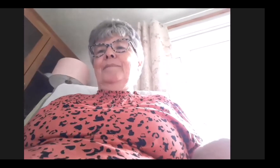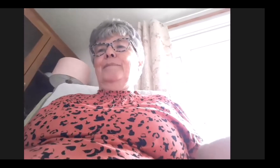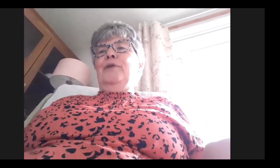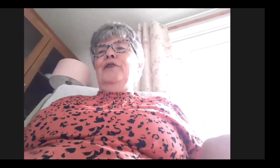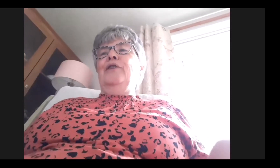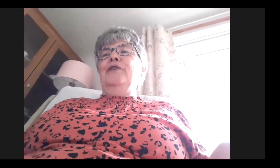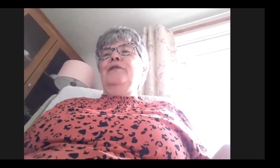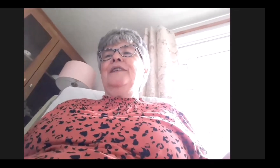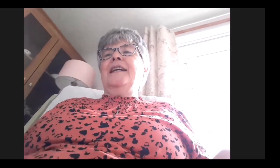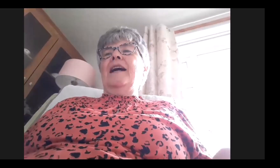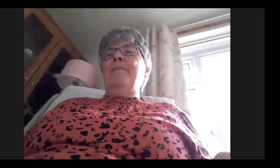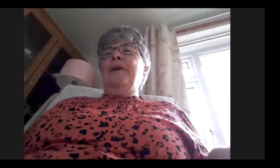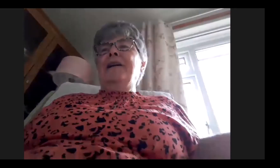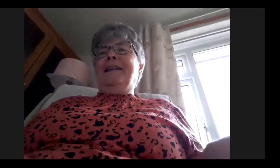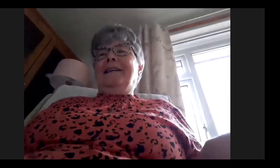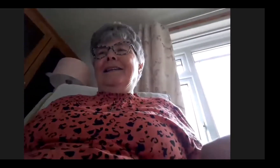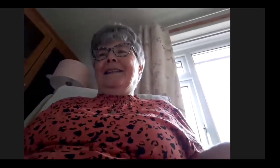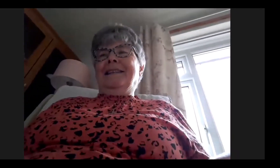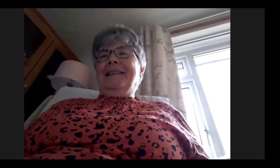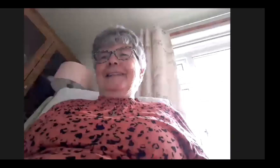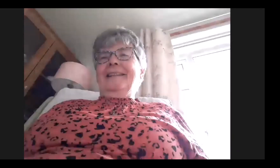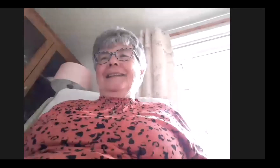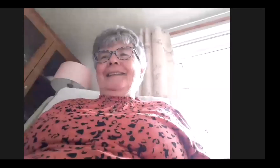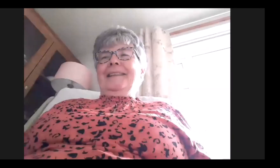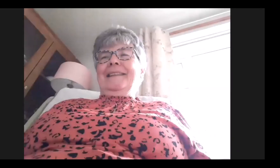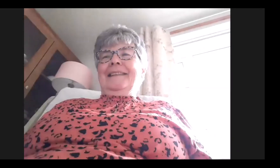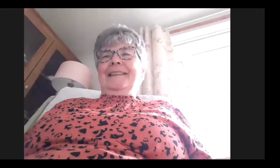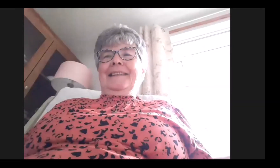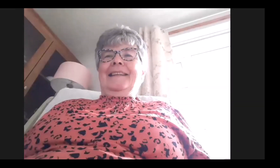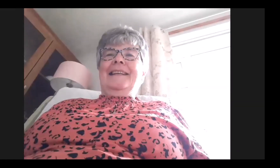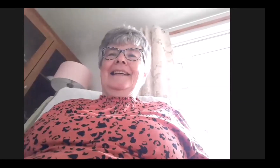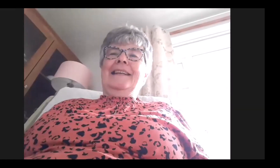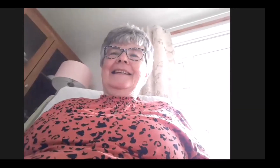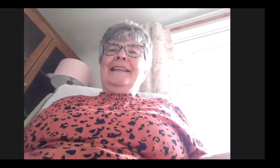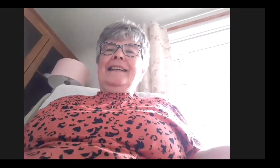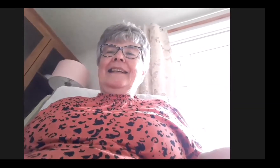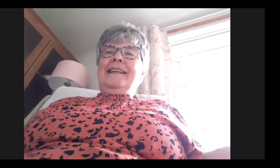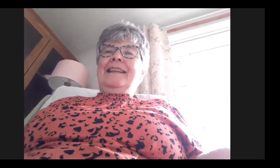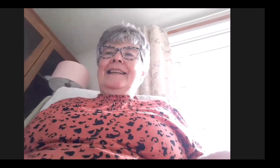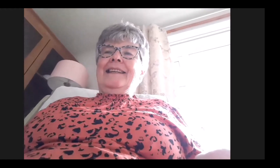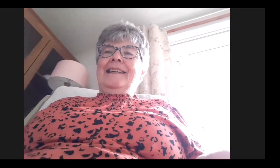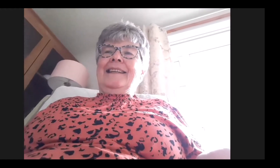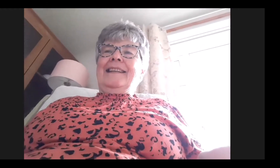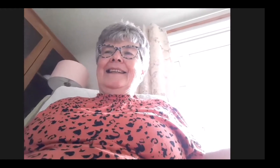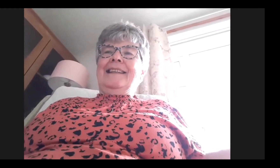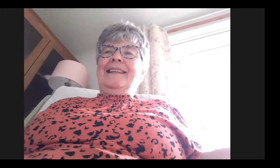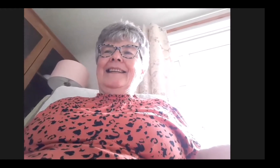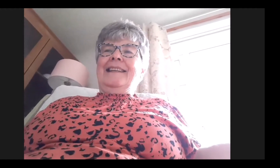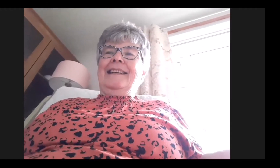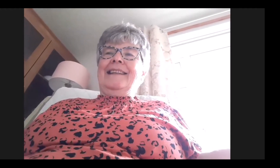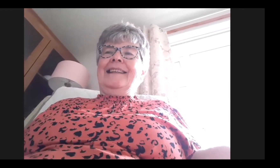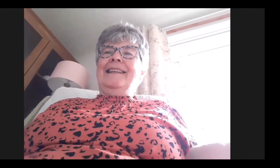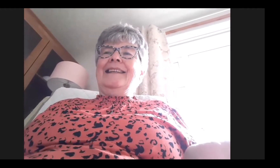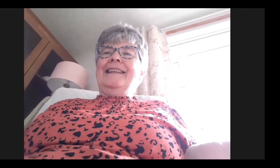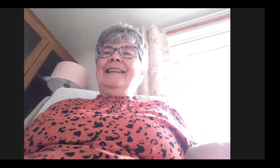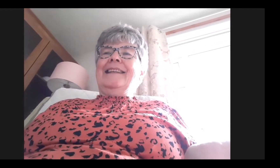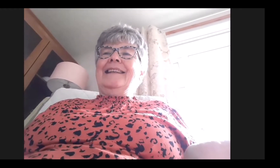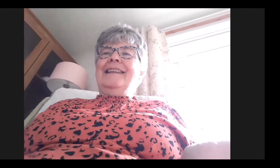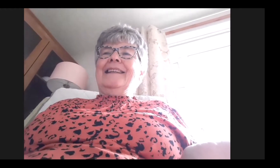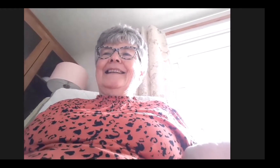Or not enough to get by. Yeah. In fact, Yeah. there's one sign language I do know. Let me pause the